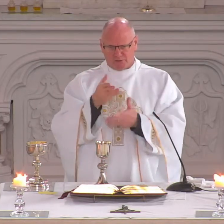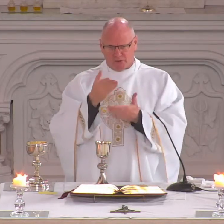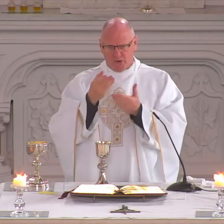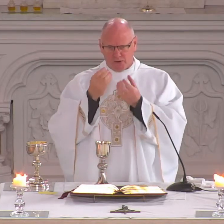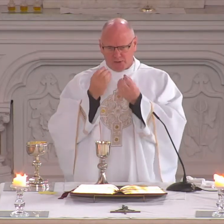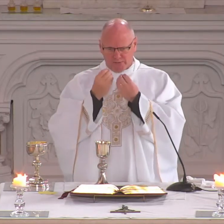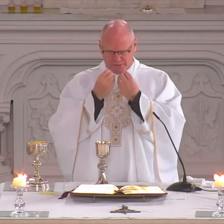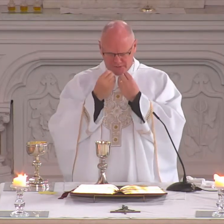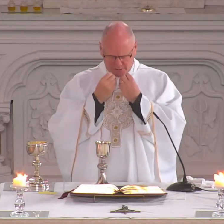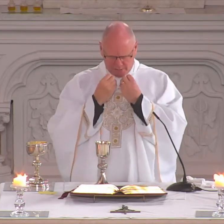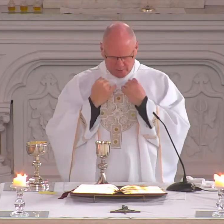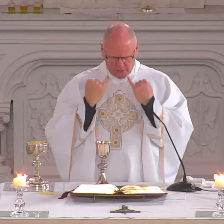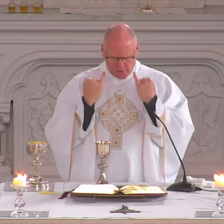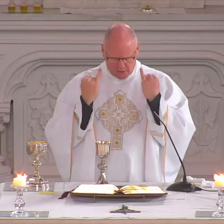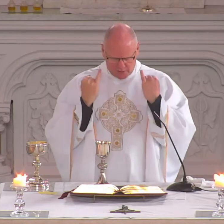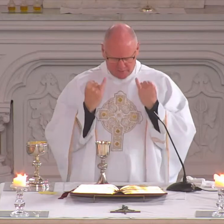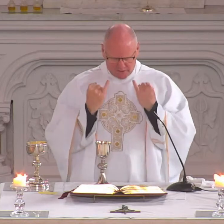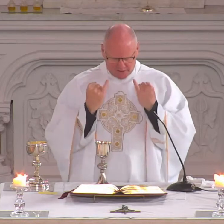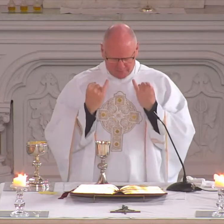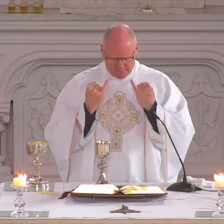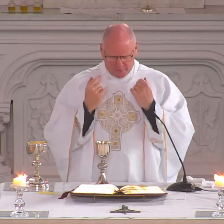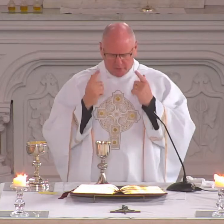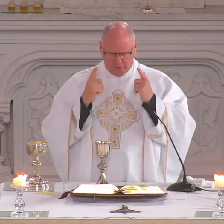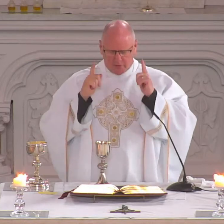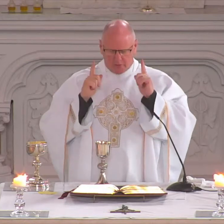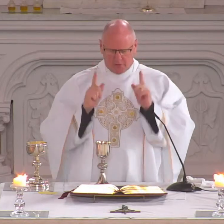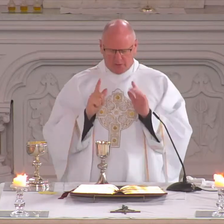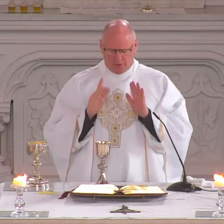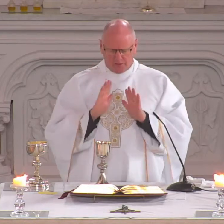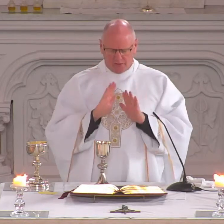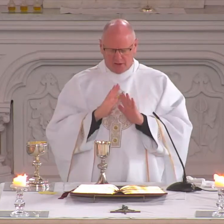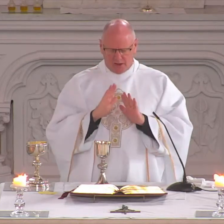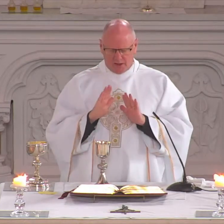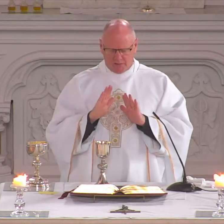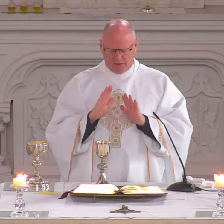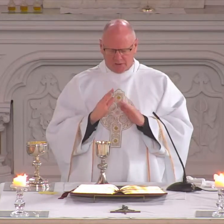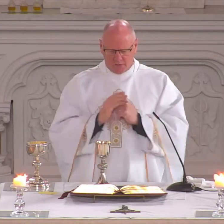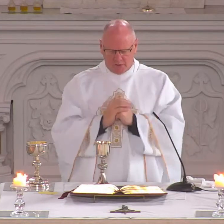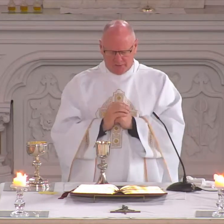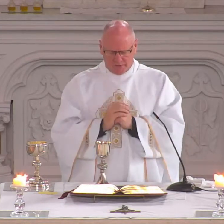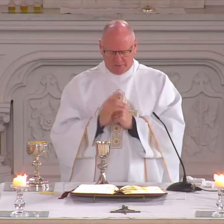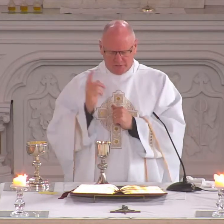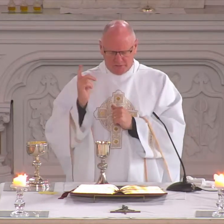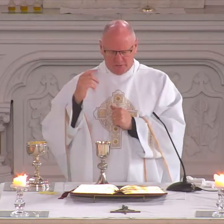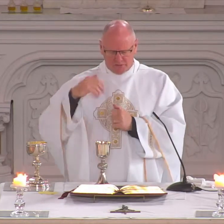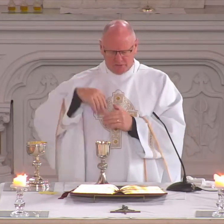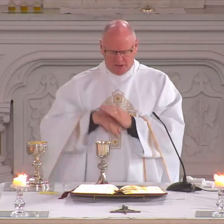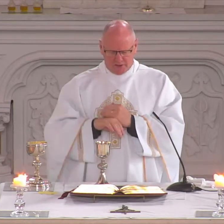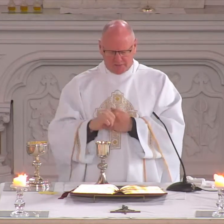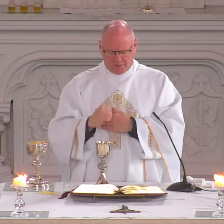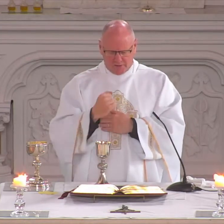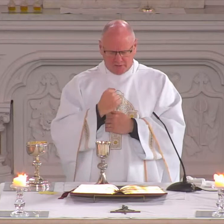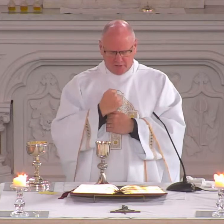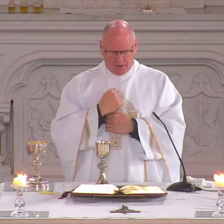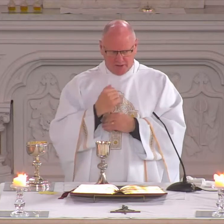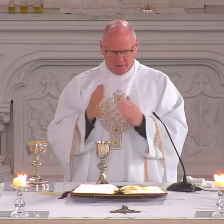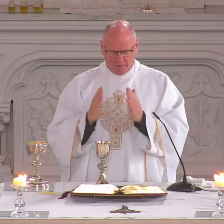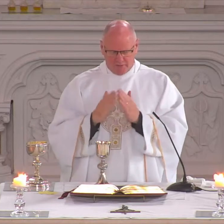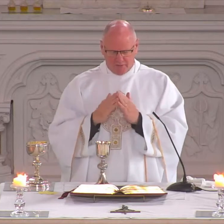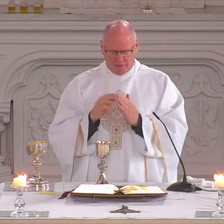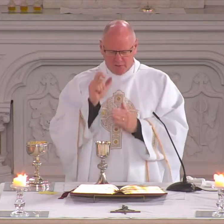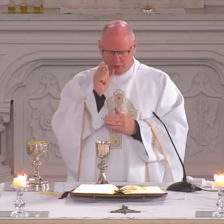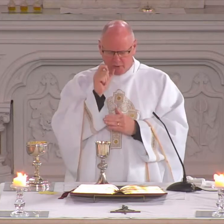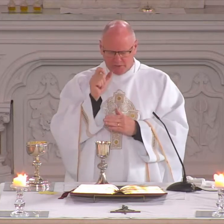those called to the supper of the Lamb. Lord, I am not worthy that you should enter under my